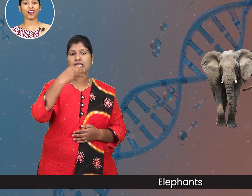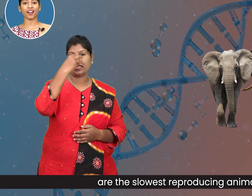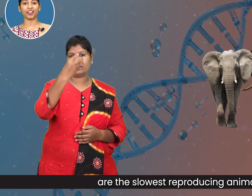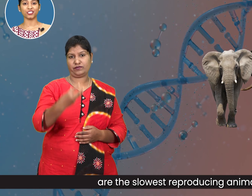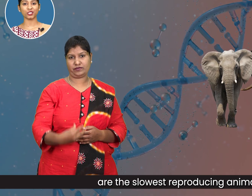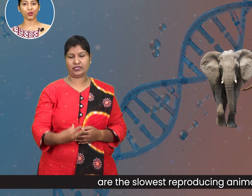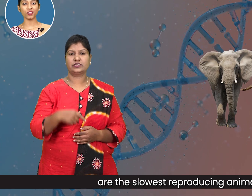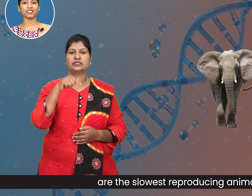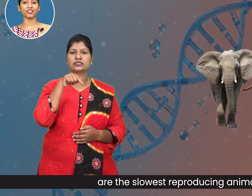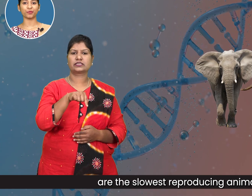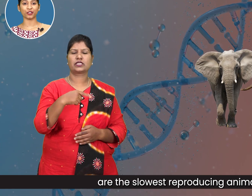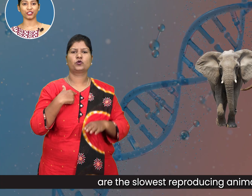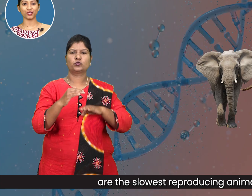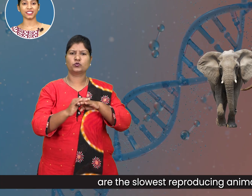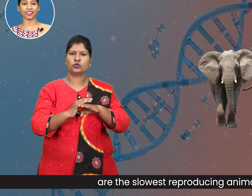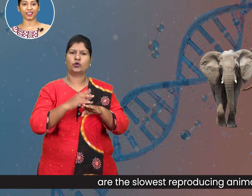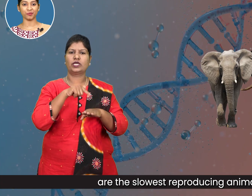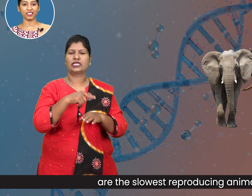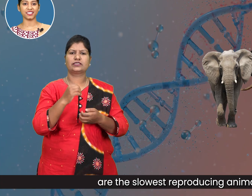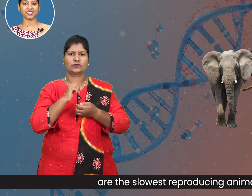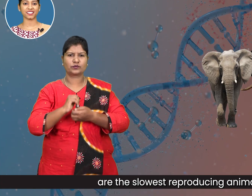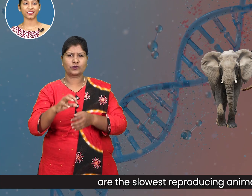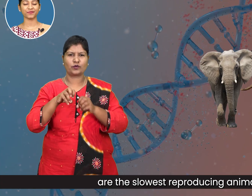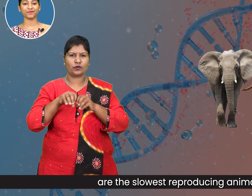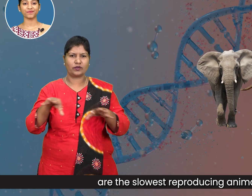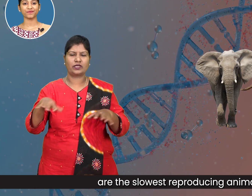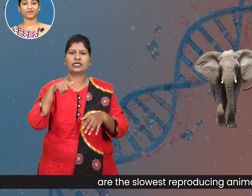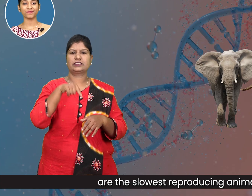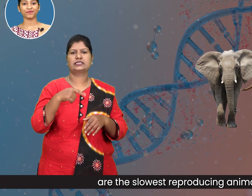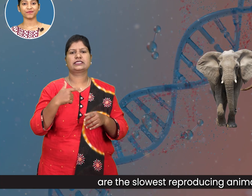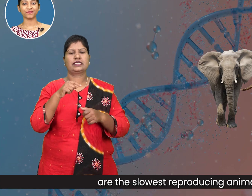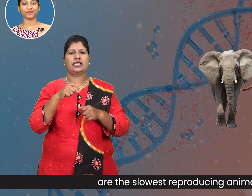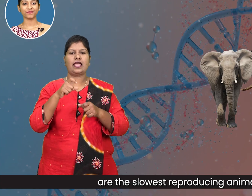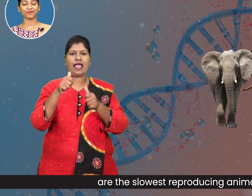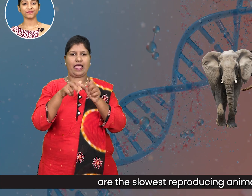Elephants are the slowest reproducing animals.